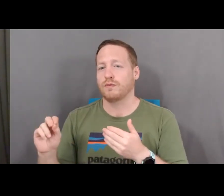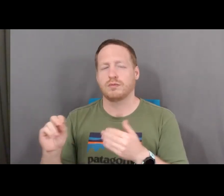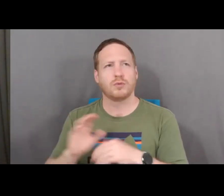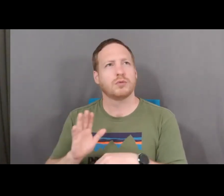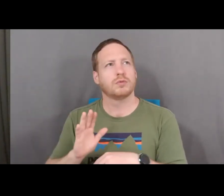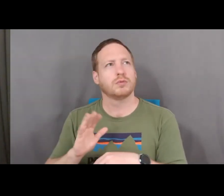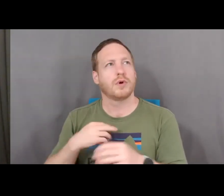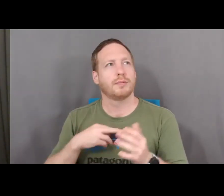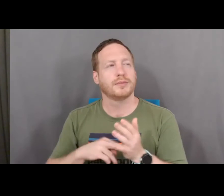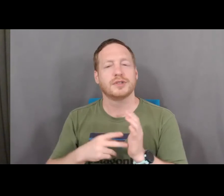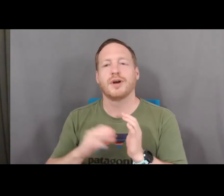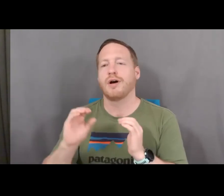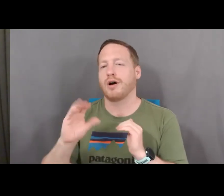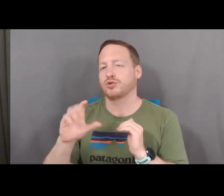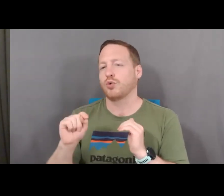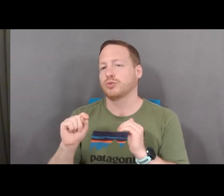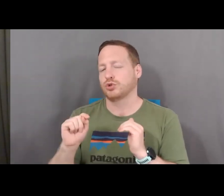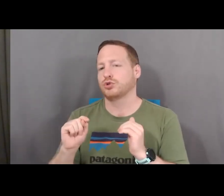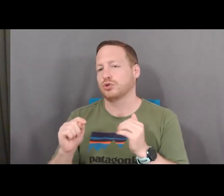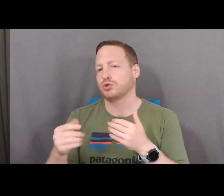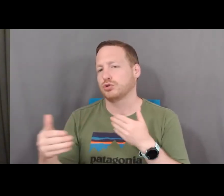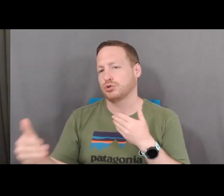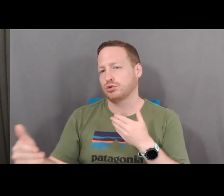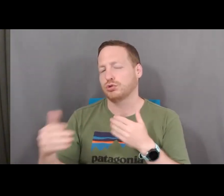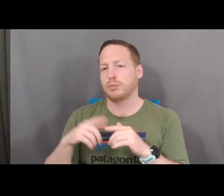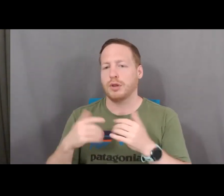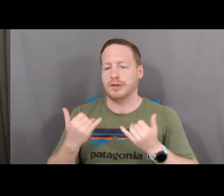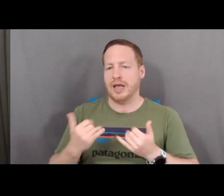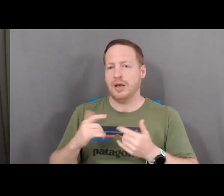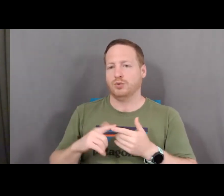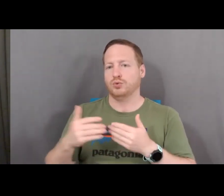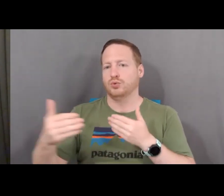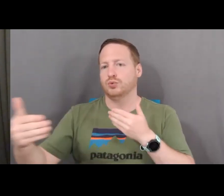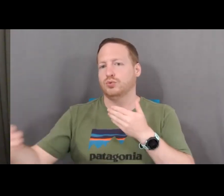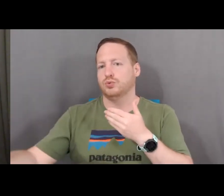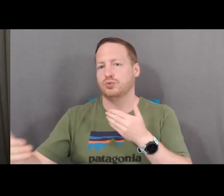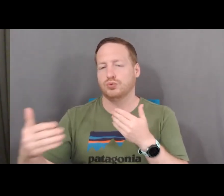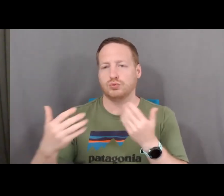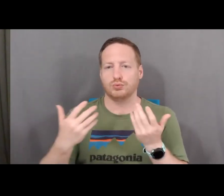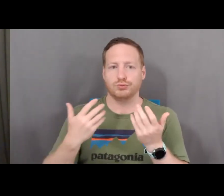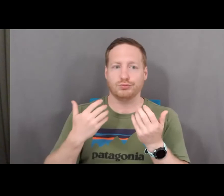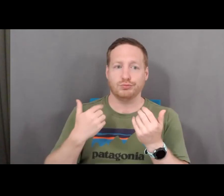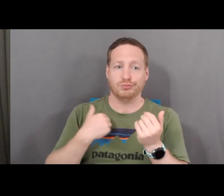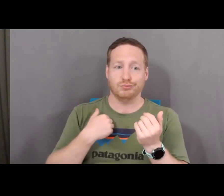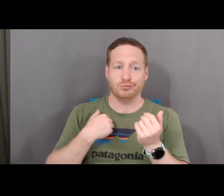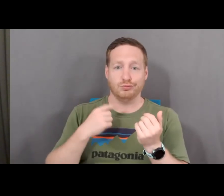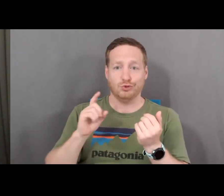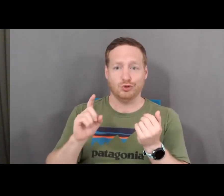us. Am I thinking right? No, October gives us some time. So, we want some